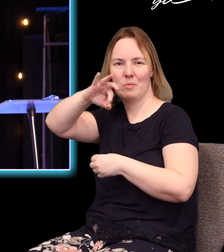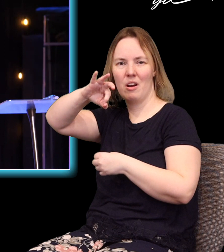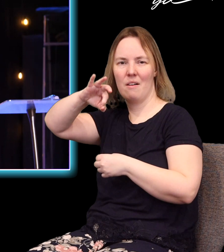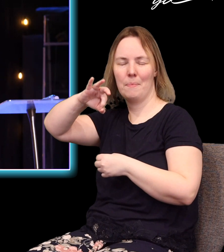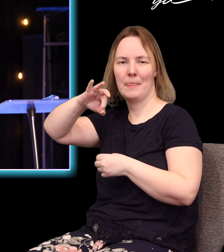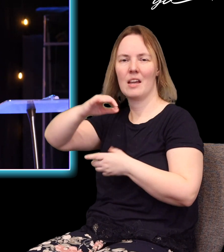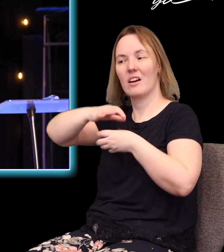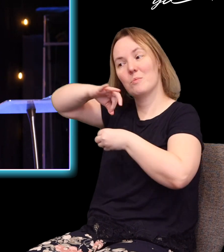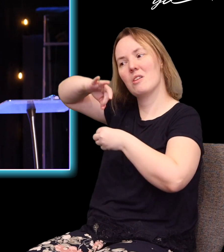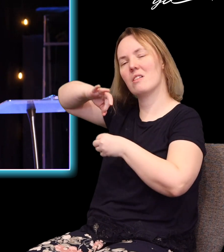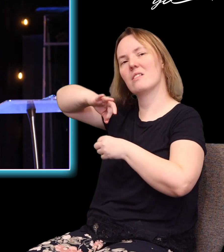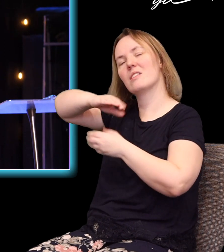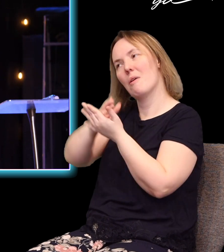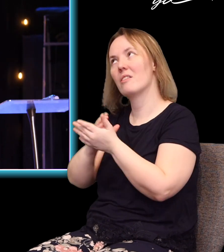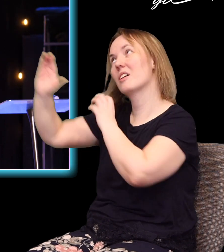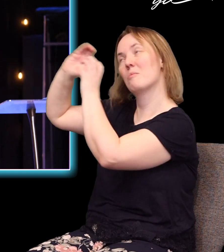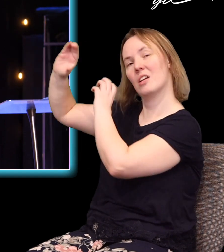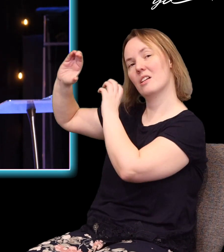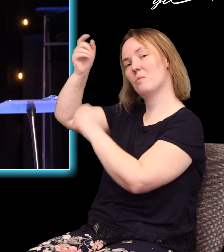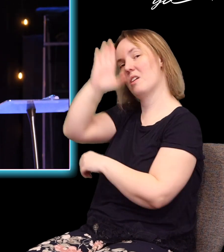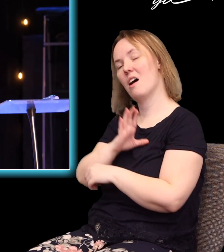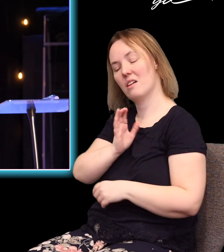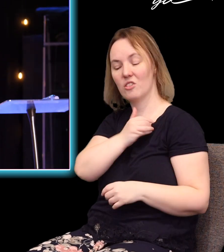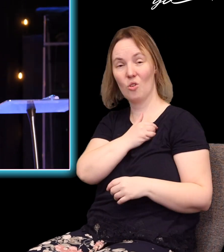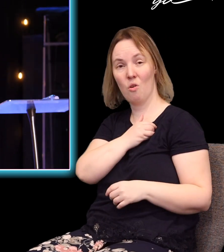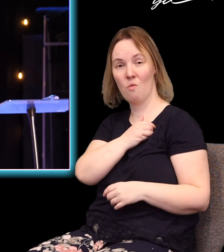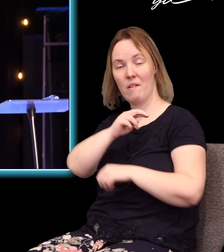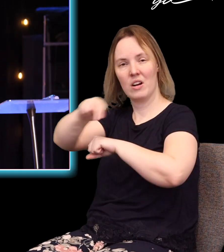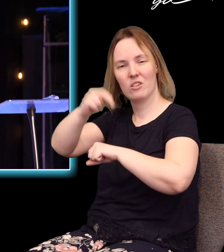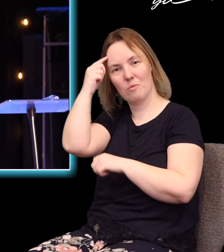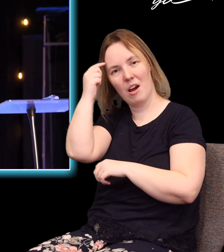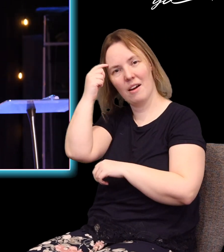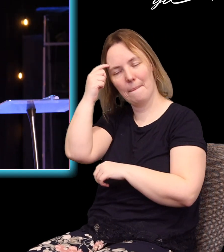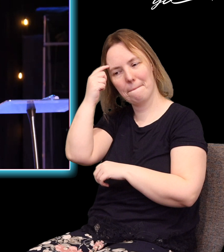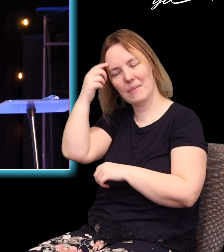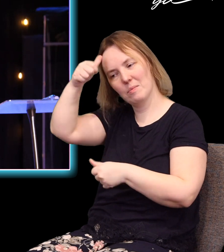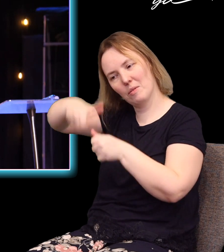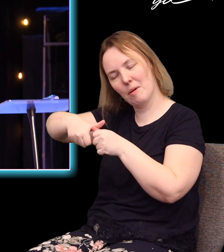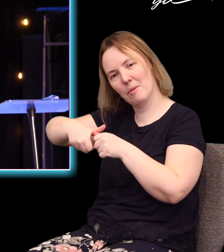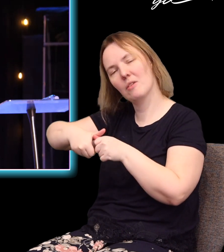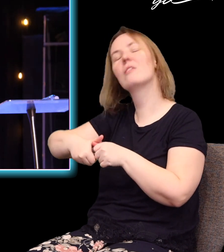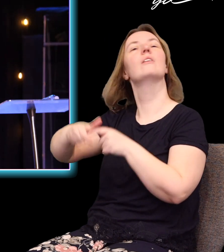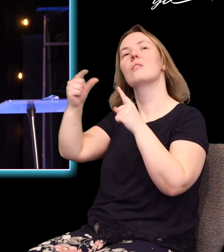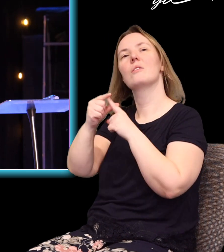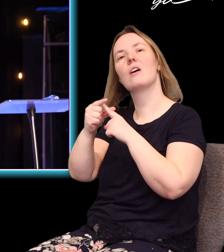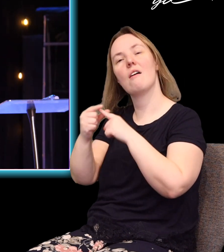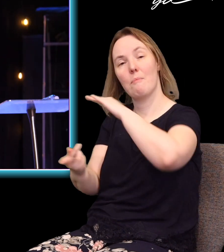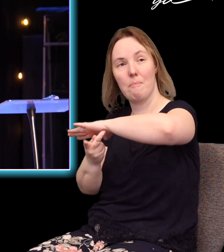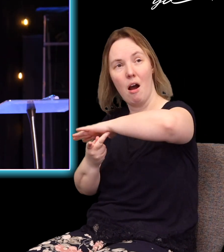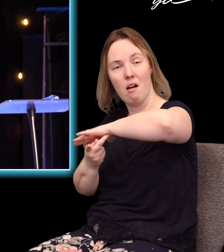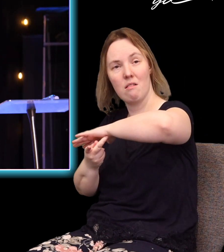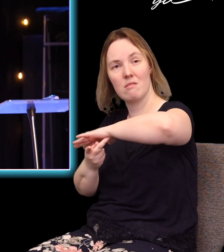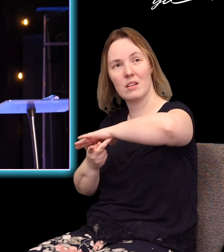us that actually communicates with God. In our soul, we have our natural mind. And you may remember the words of the Apostle Paul that says the natural